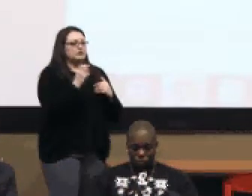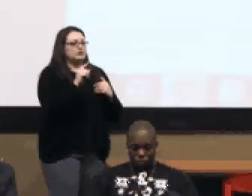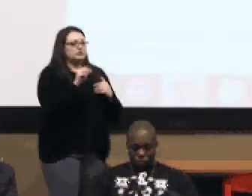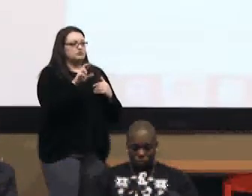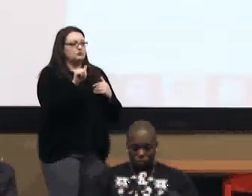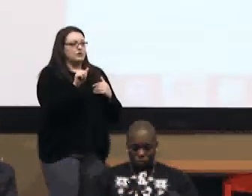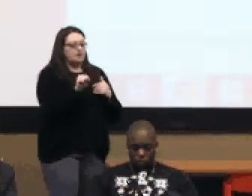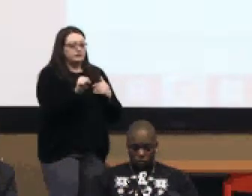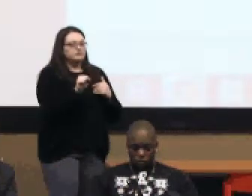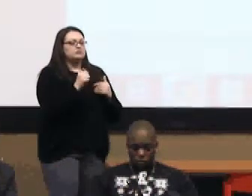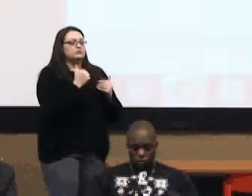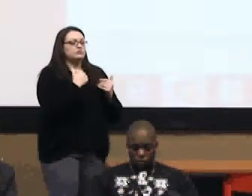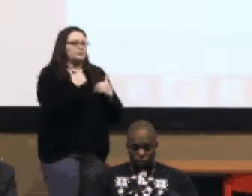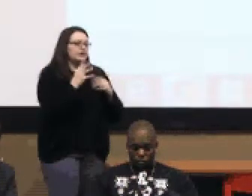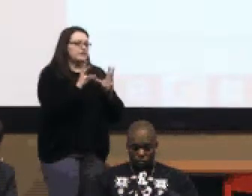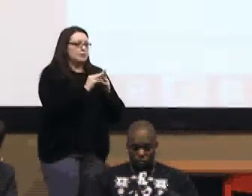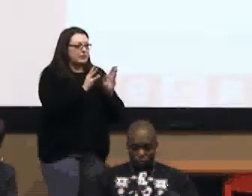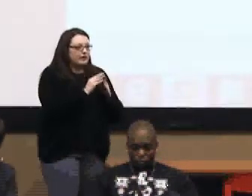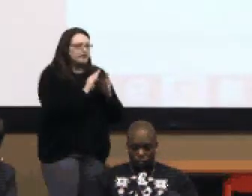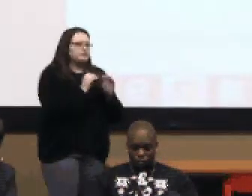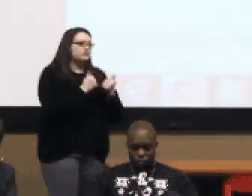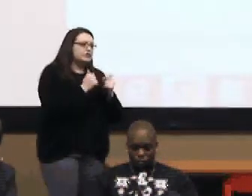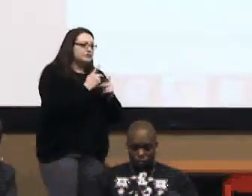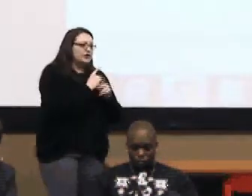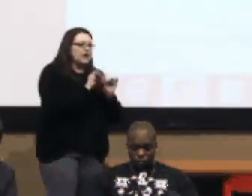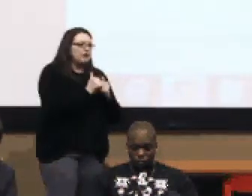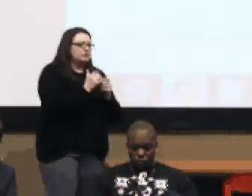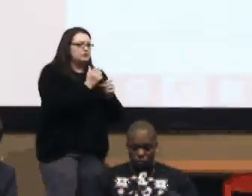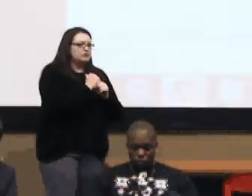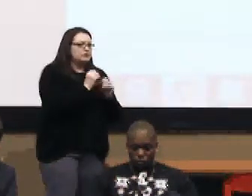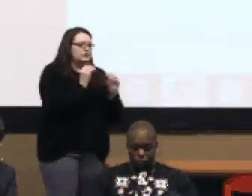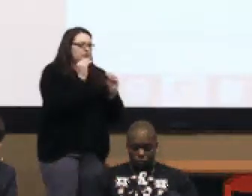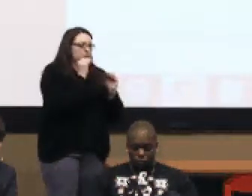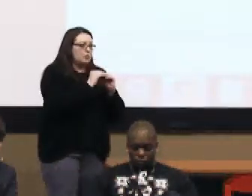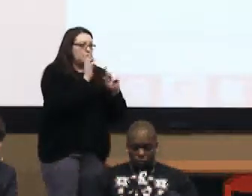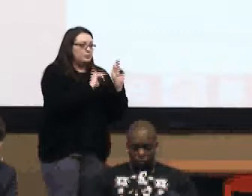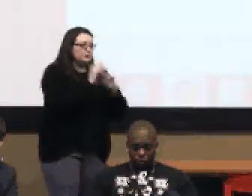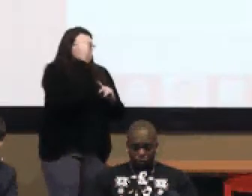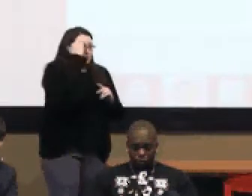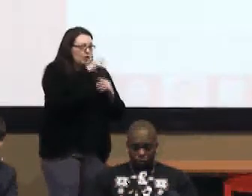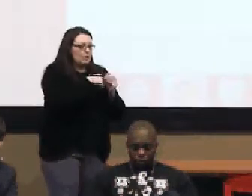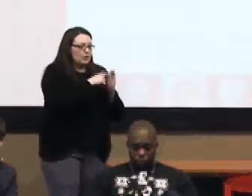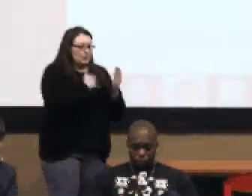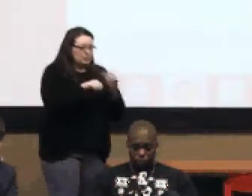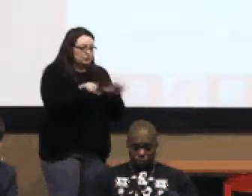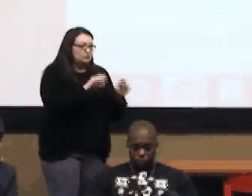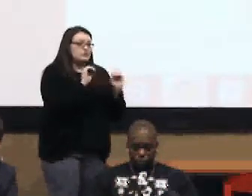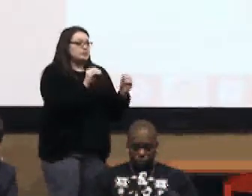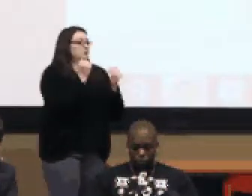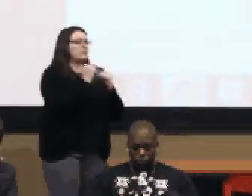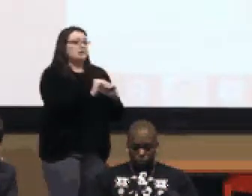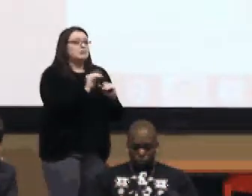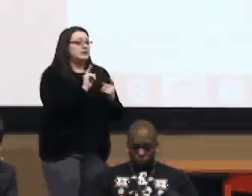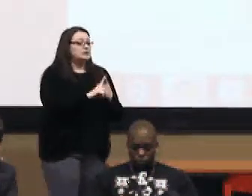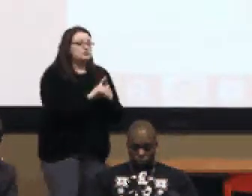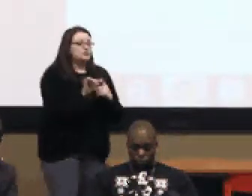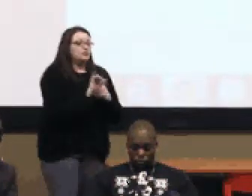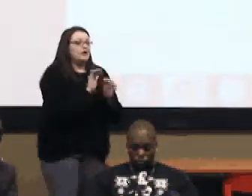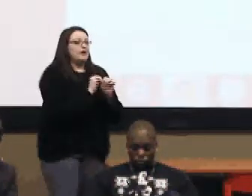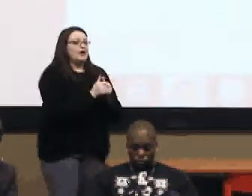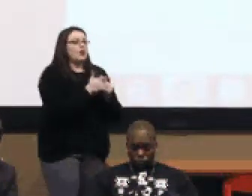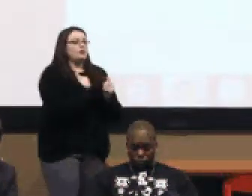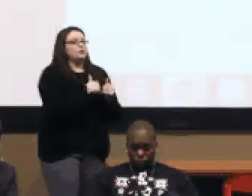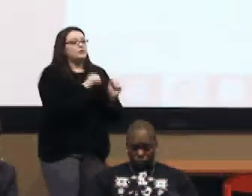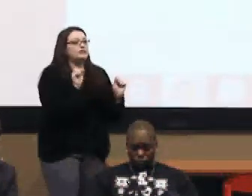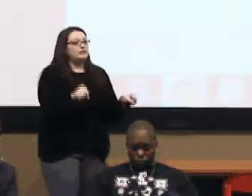a meeting and we get together and we're like, how can we get more people to know about what we do? And there's basically no limit to like how we're allowed